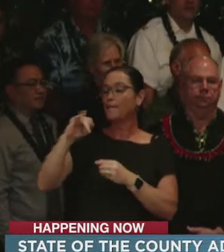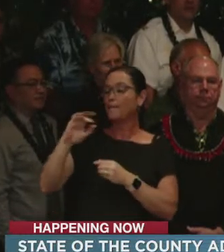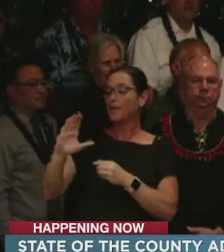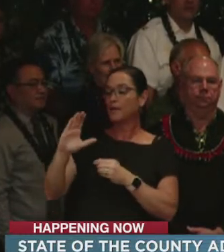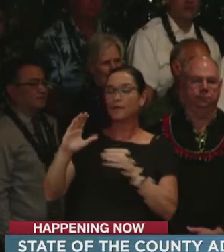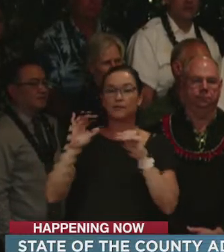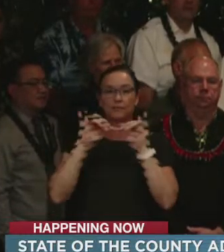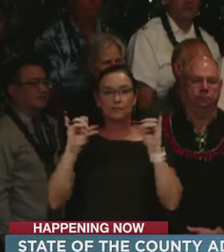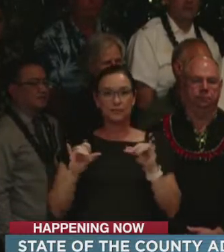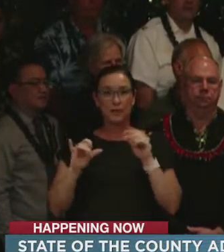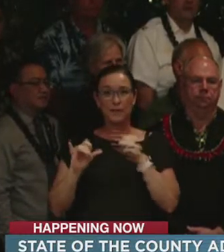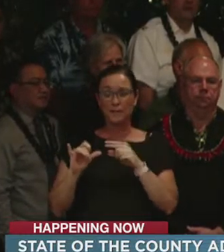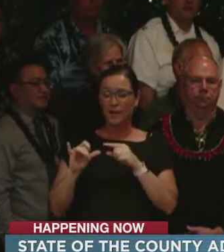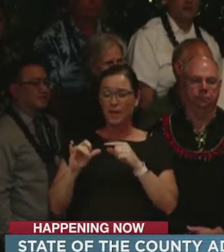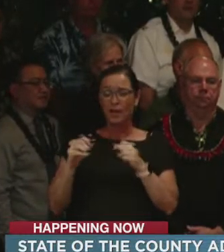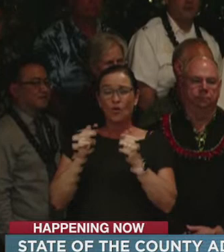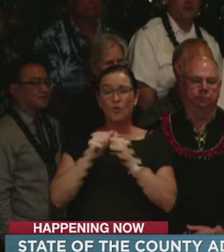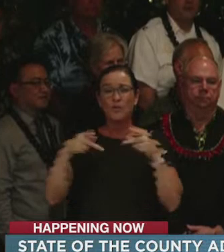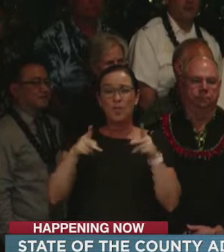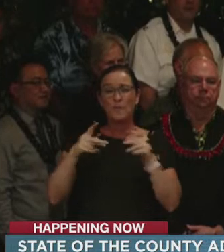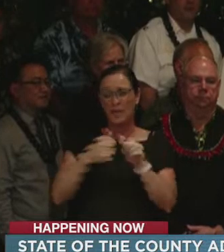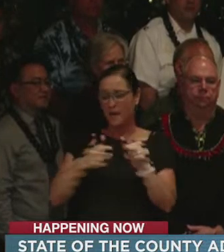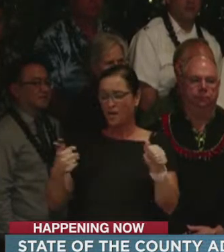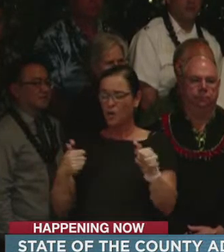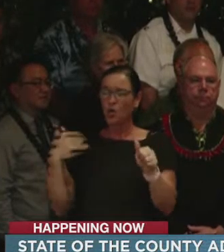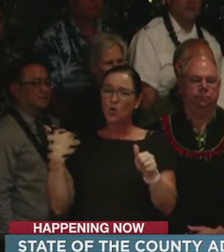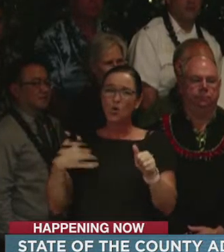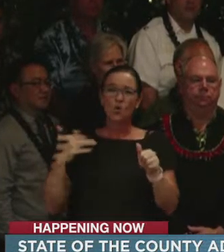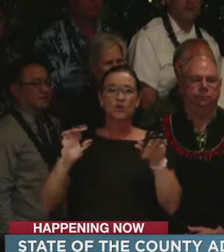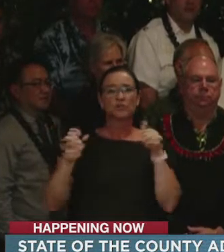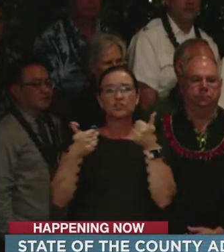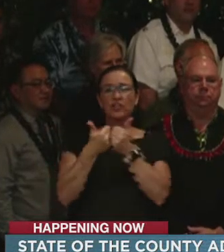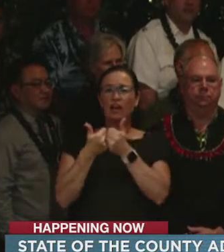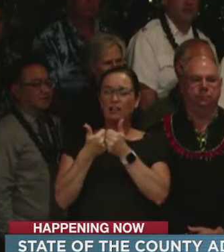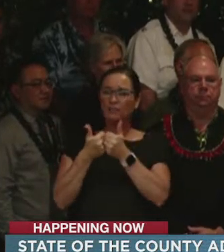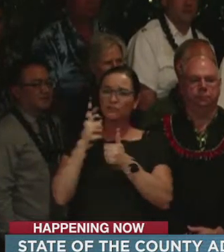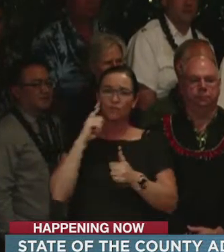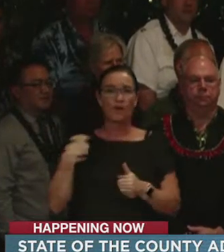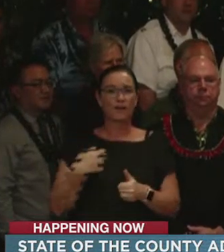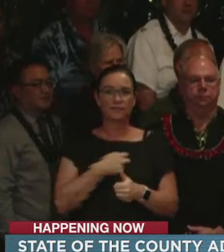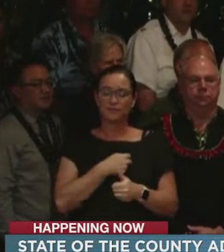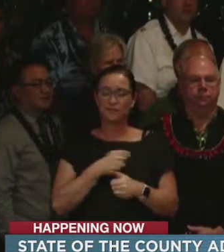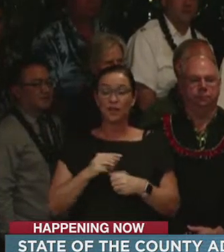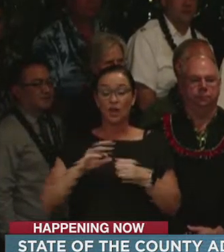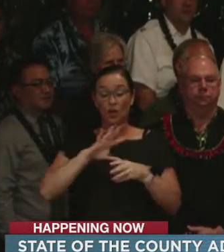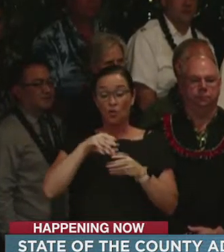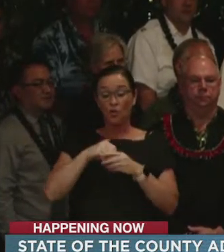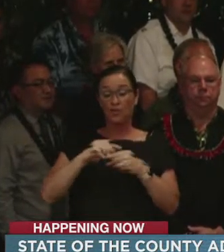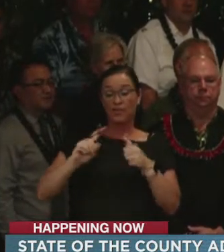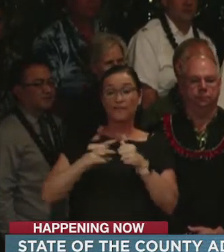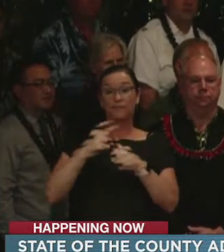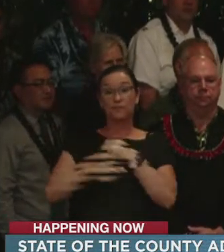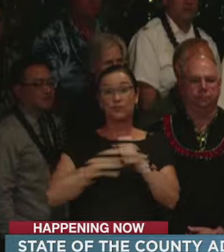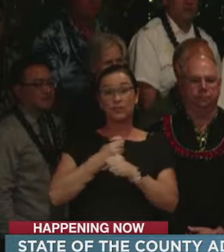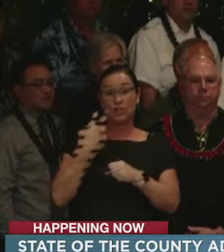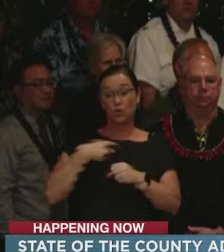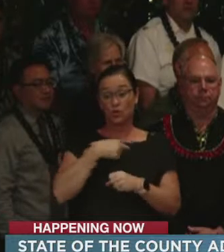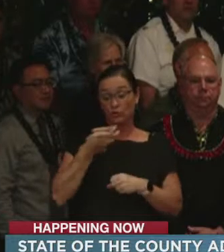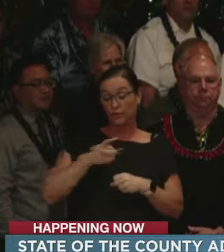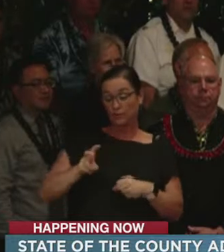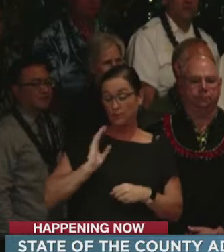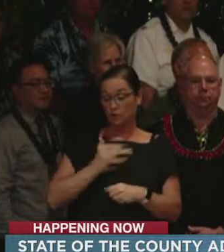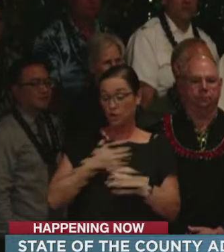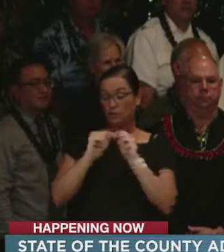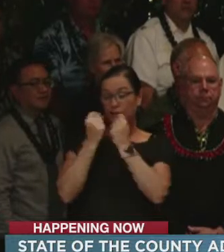likely one of the most challenging and painful issues for us to inherit. Within the first year, we successfully transitioned our teams